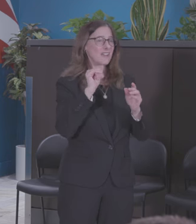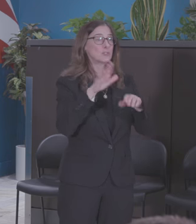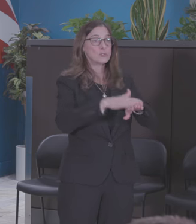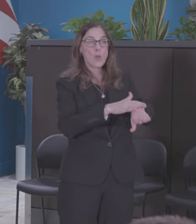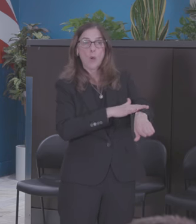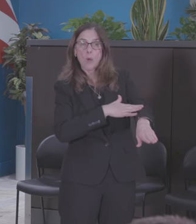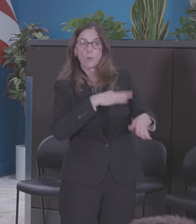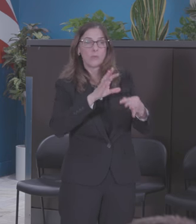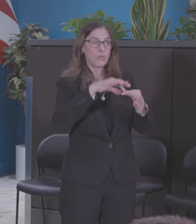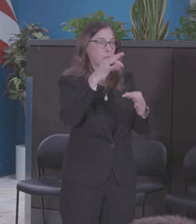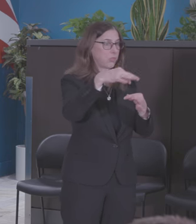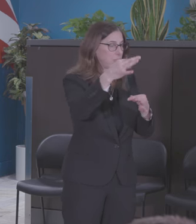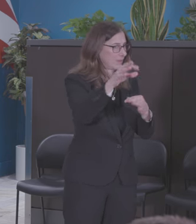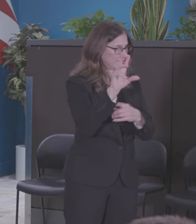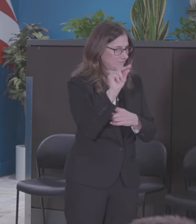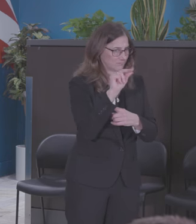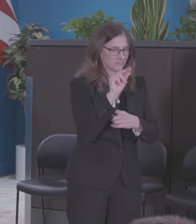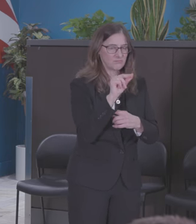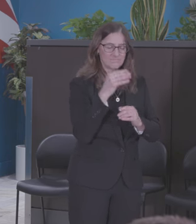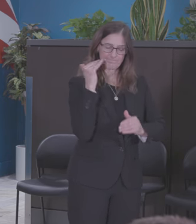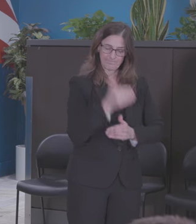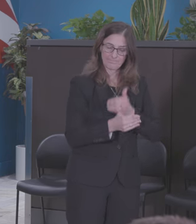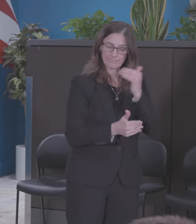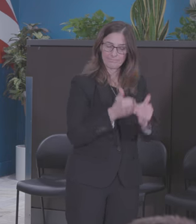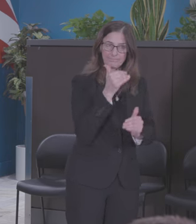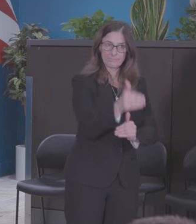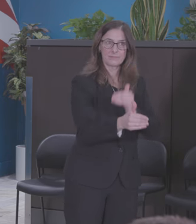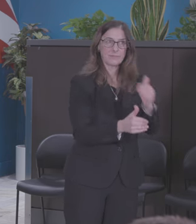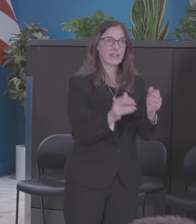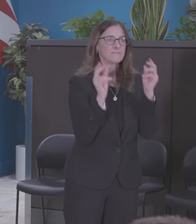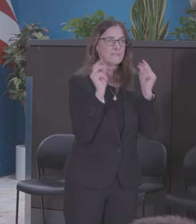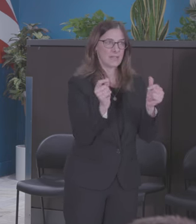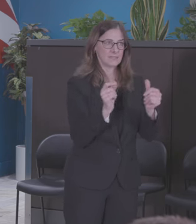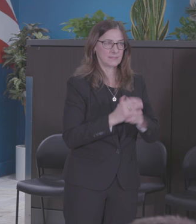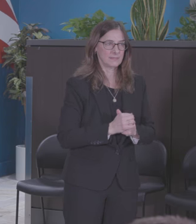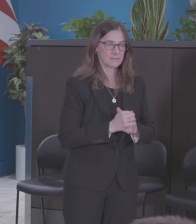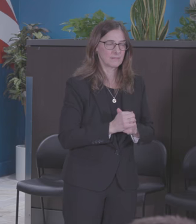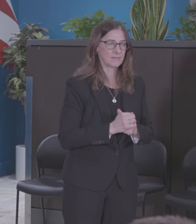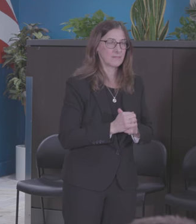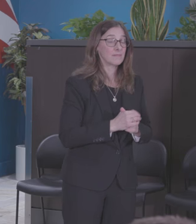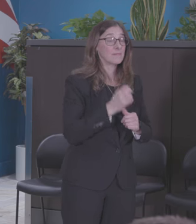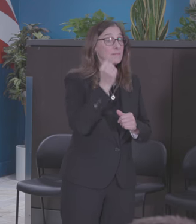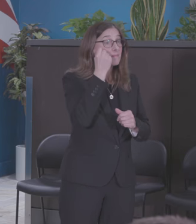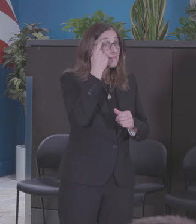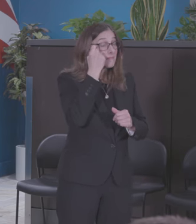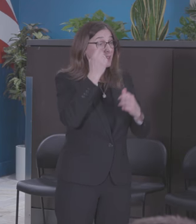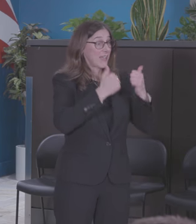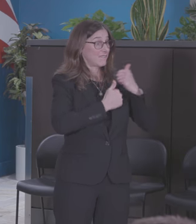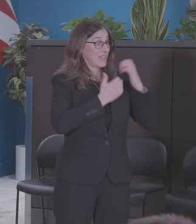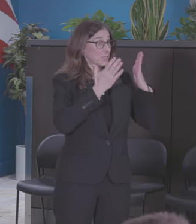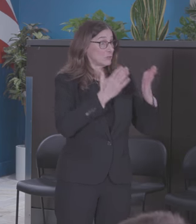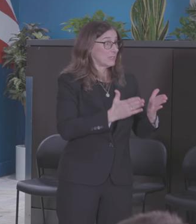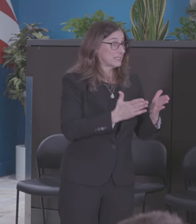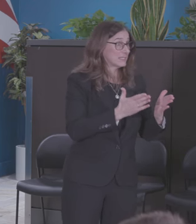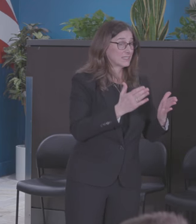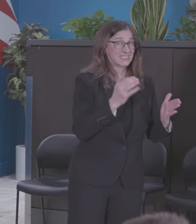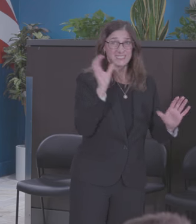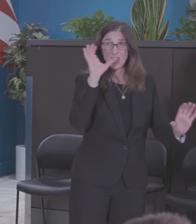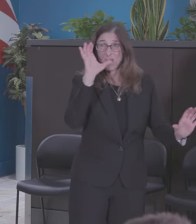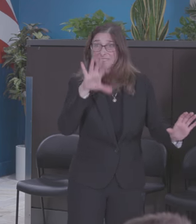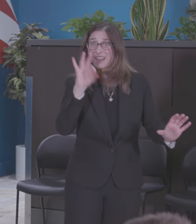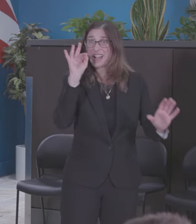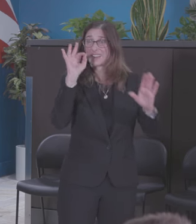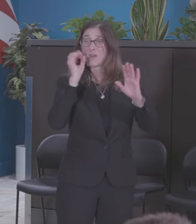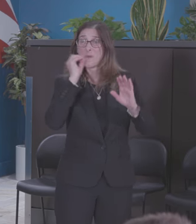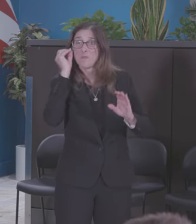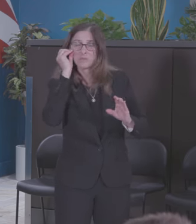there and do it in a coordinated fashion. But we can't house veterans if the supply is not there.